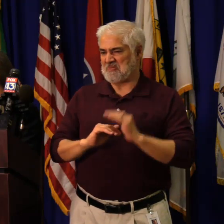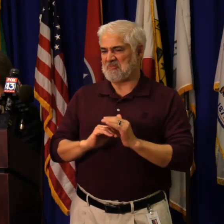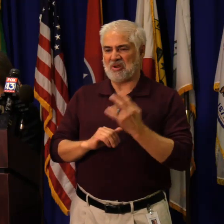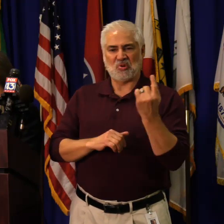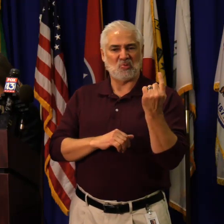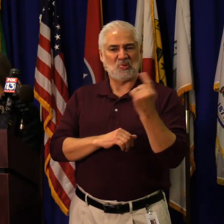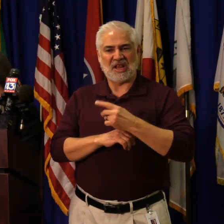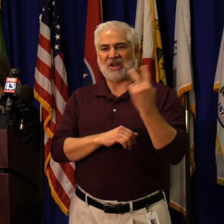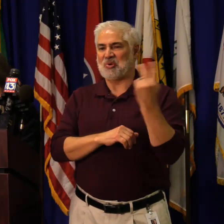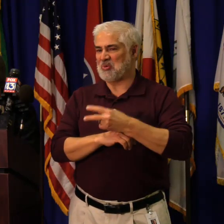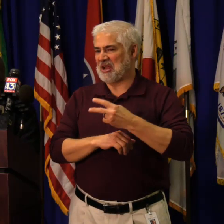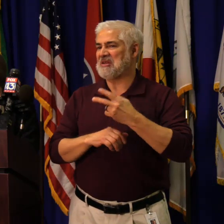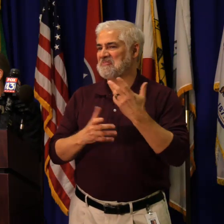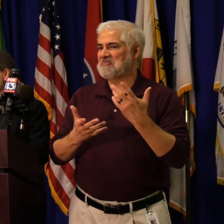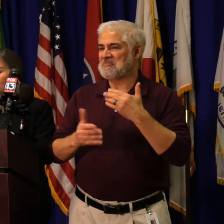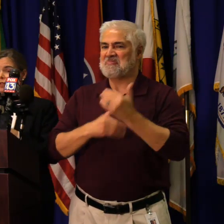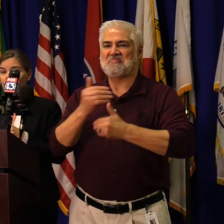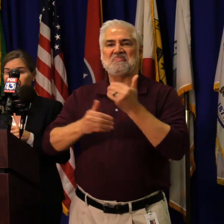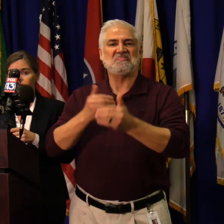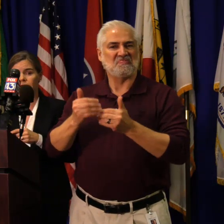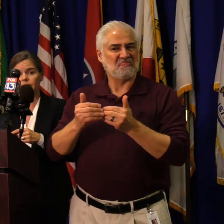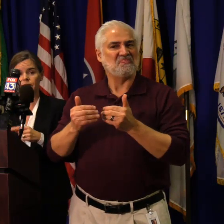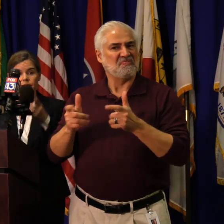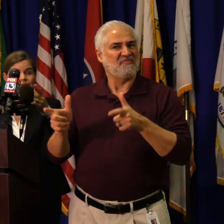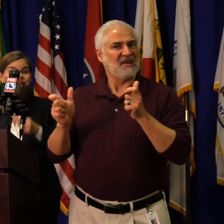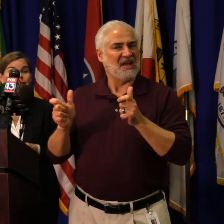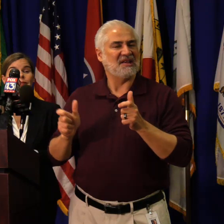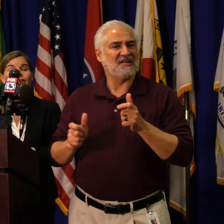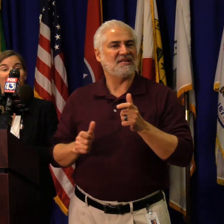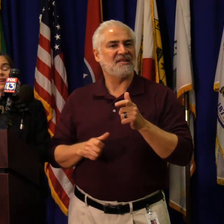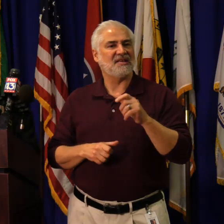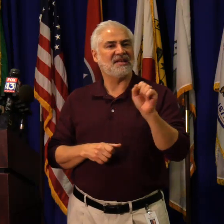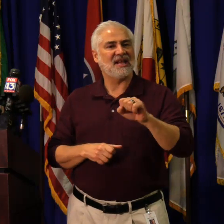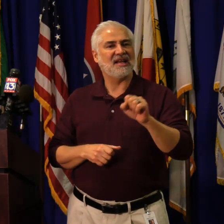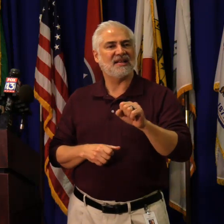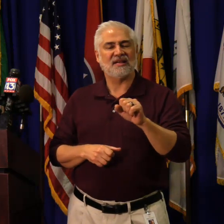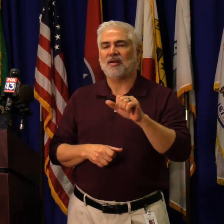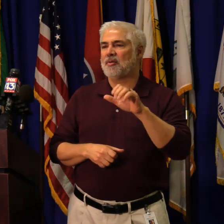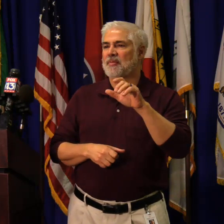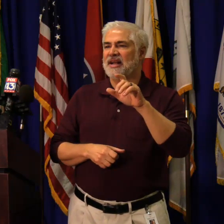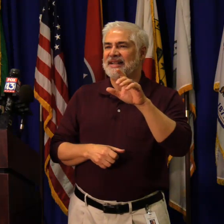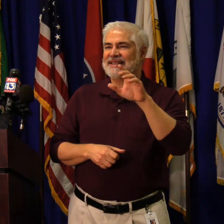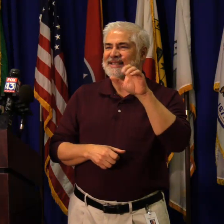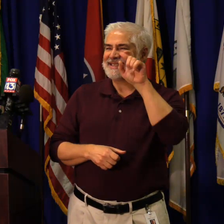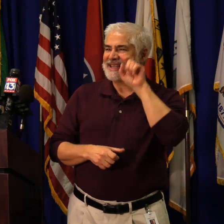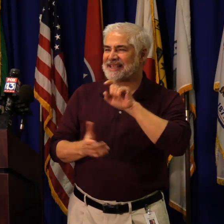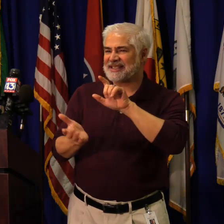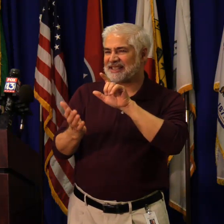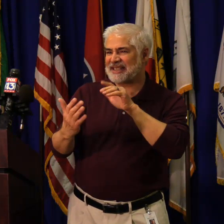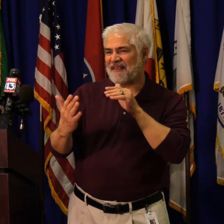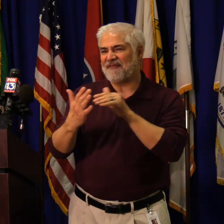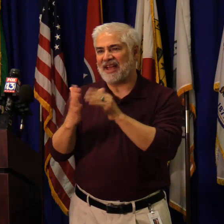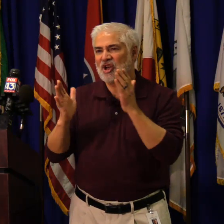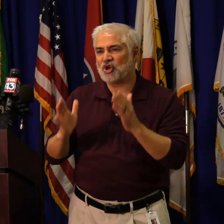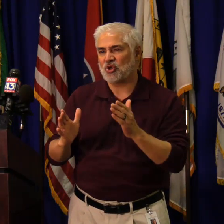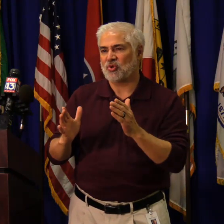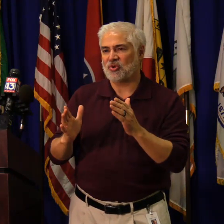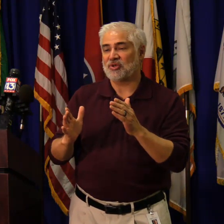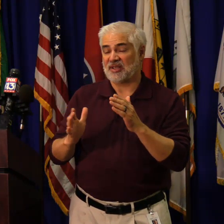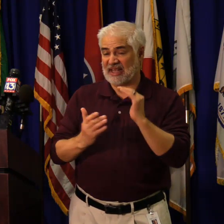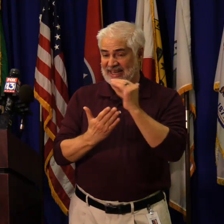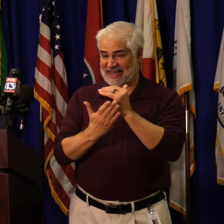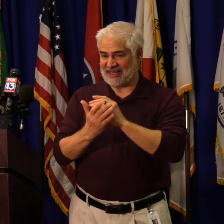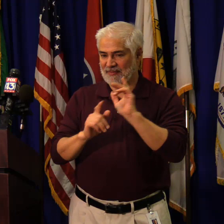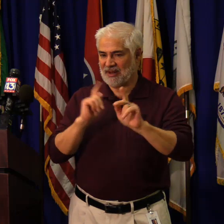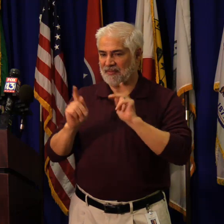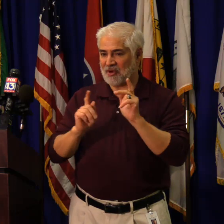day or days. Yeah, good question though, thanks. Amy, what Yes, about ma'am. sex offenders? Are they in that list of people